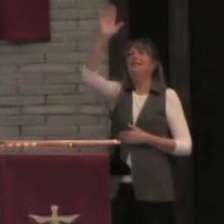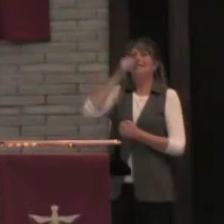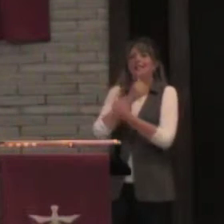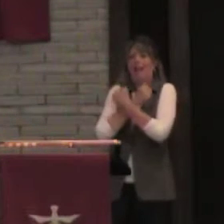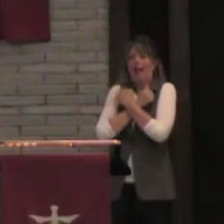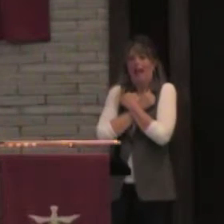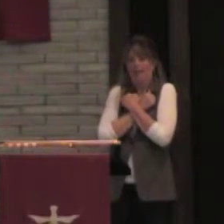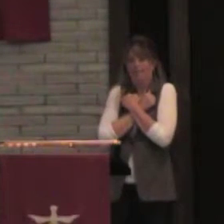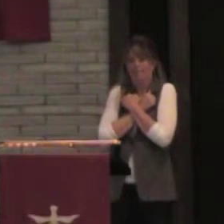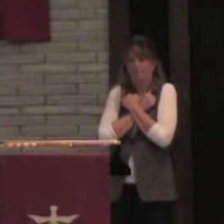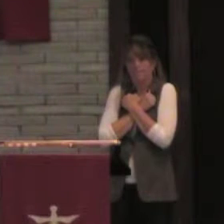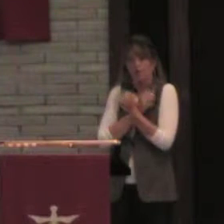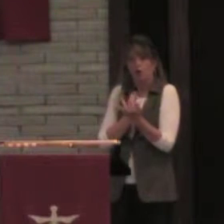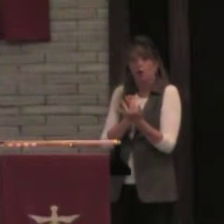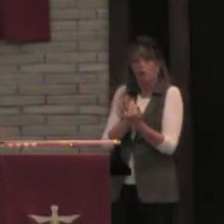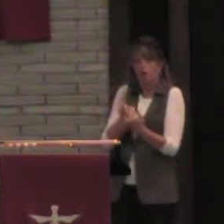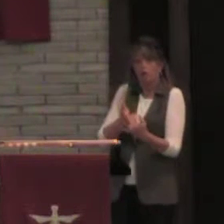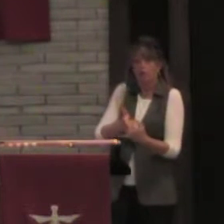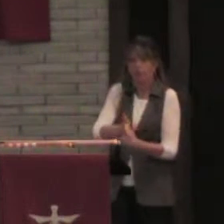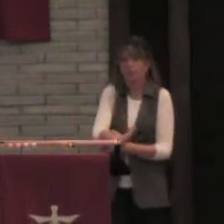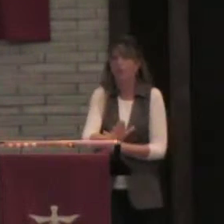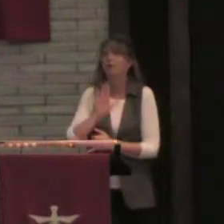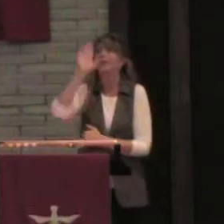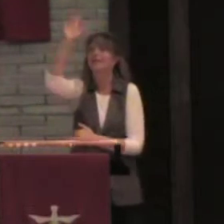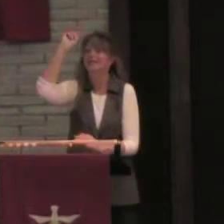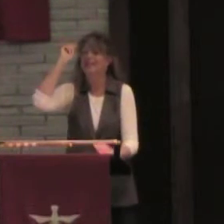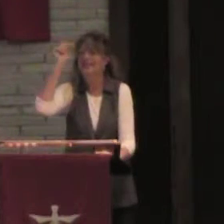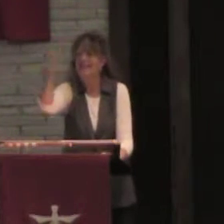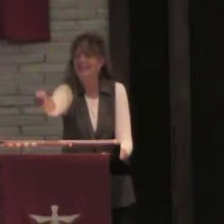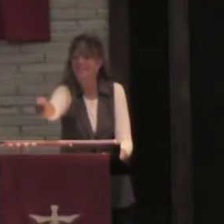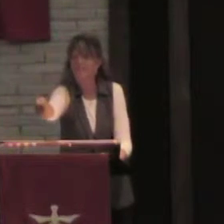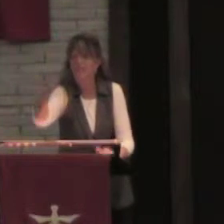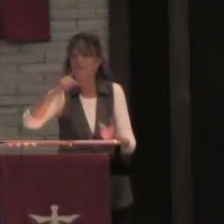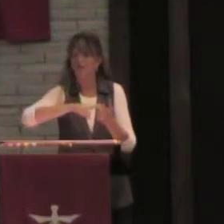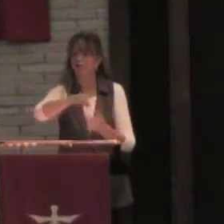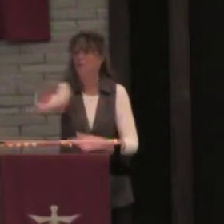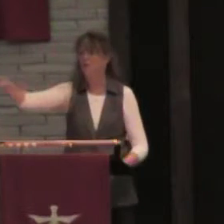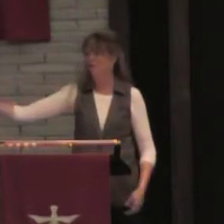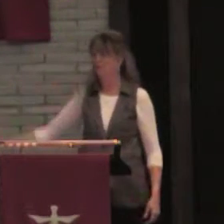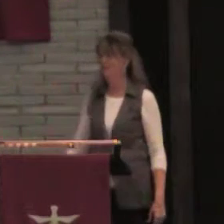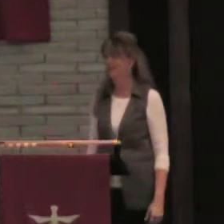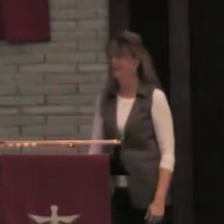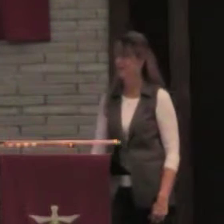He wants you to witness His love through His gift to you.